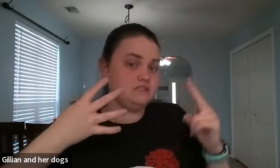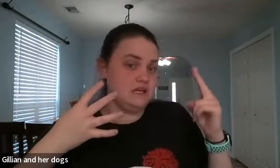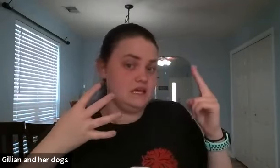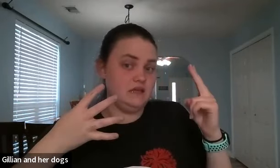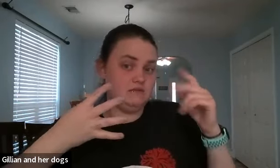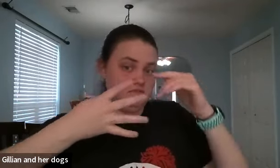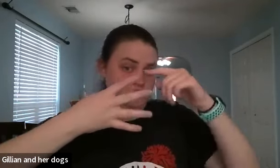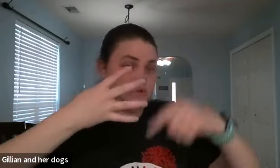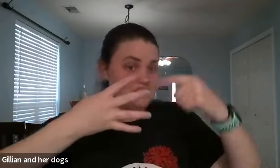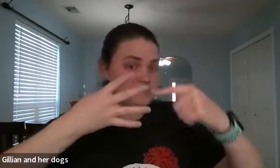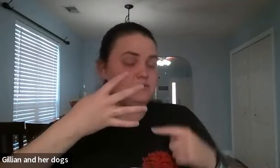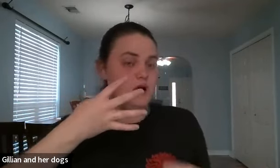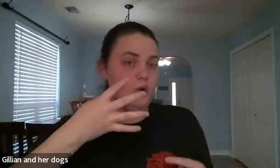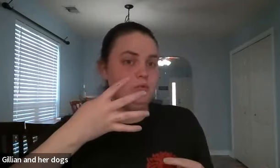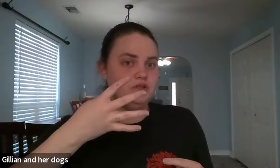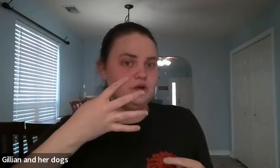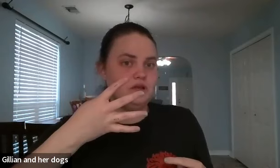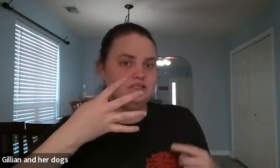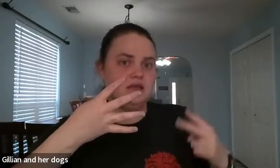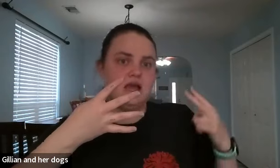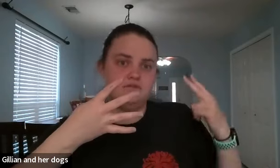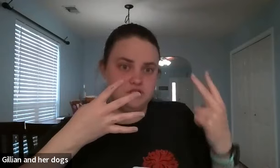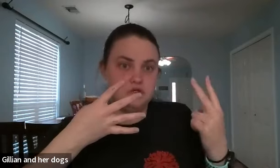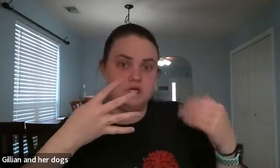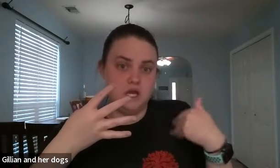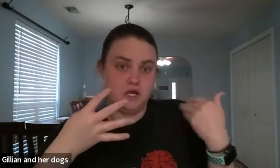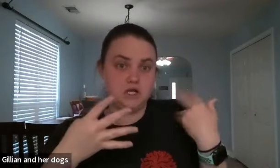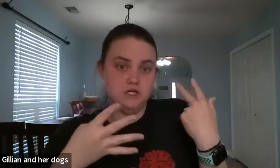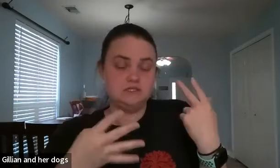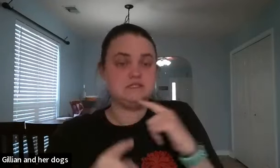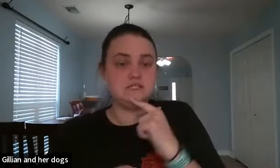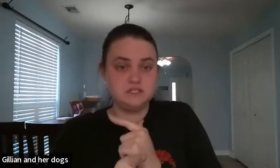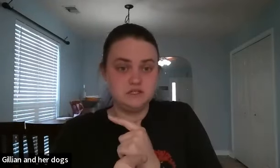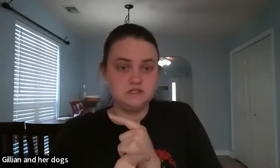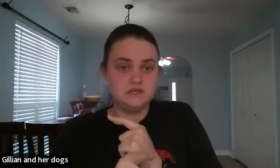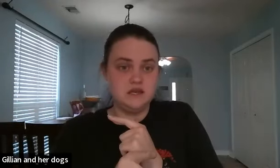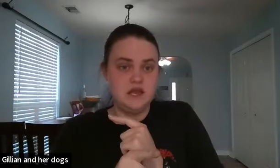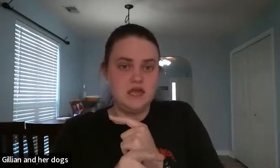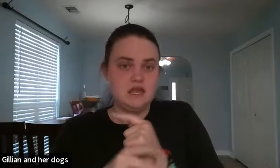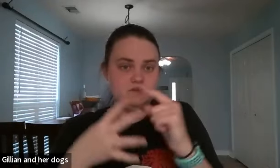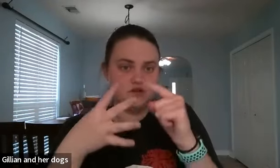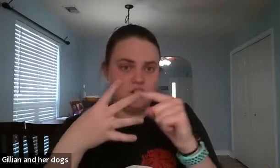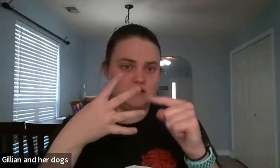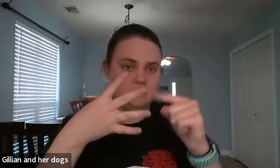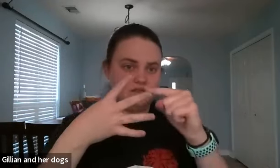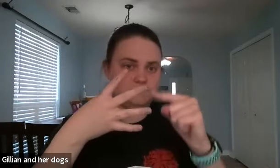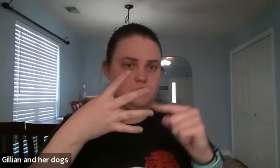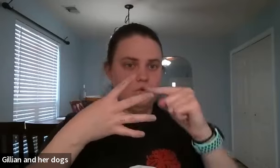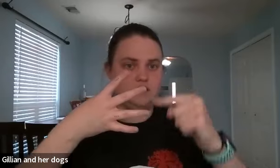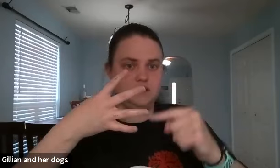say using this will help with knowing, saying I have two younger sisters. And if you're talking about a different one, you